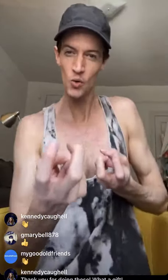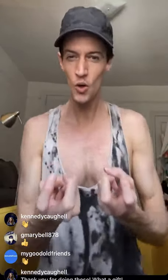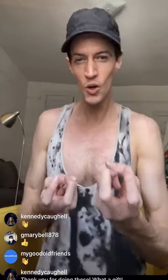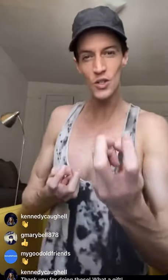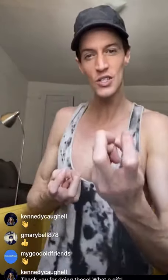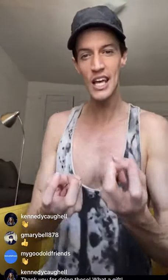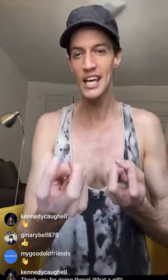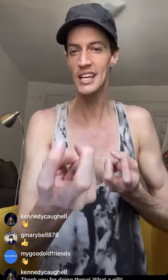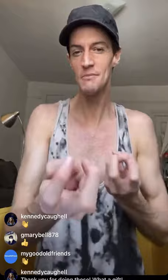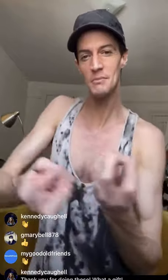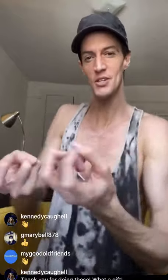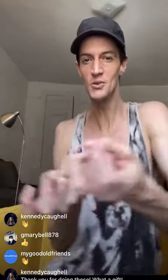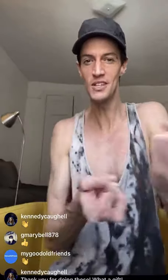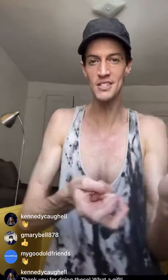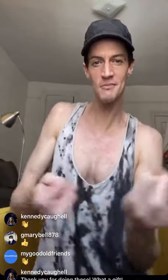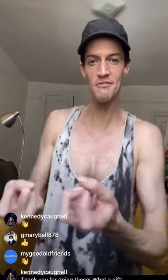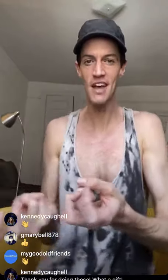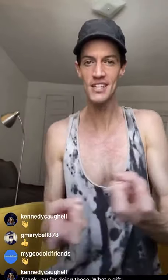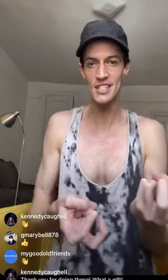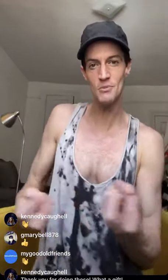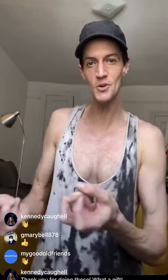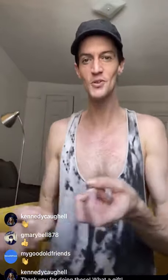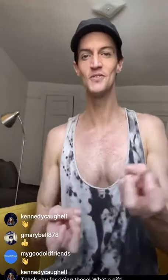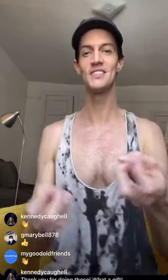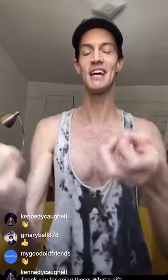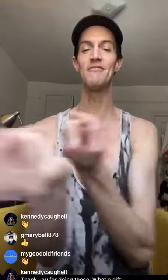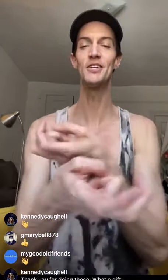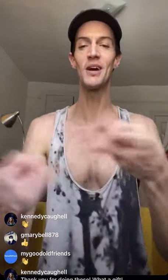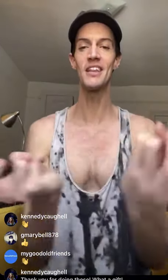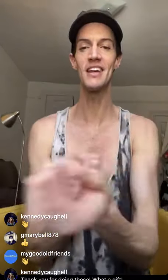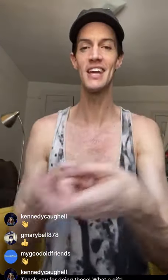roller skating, maybe doing some fancy moves, that figure eight thing they do.